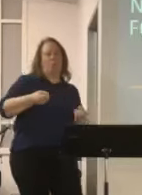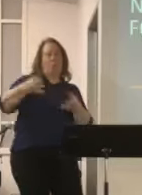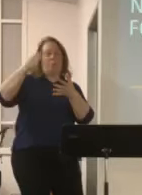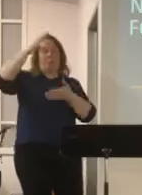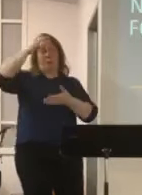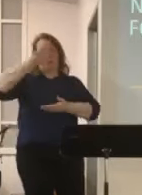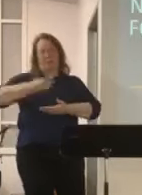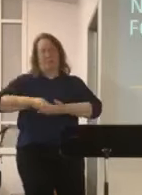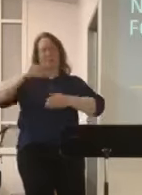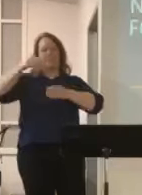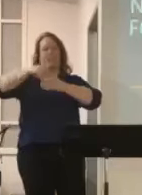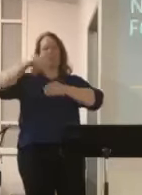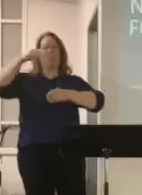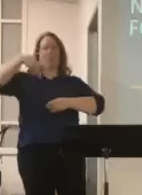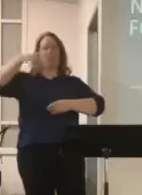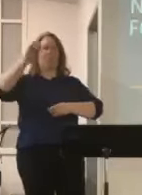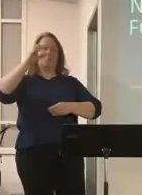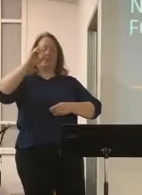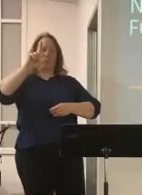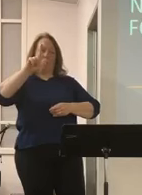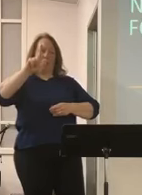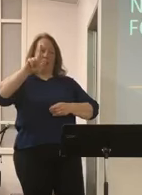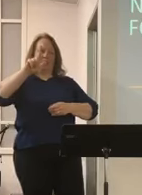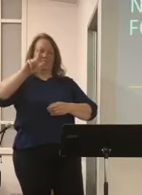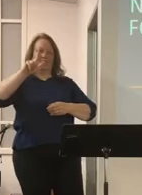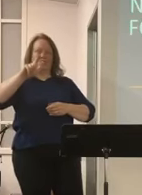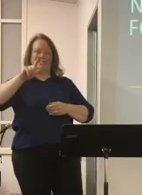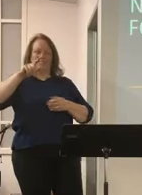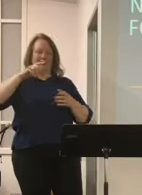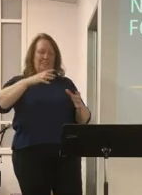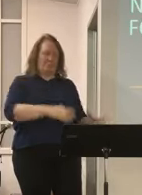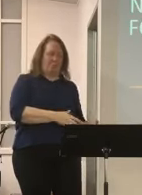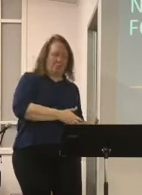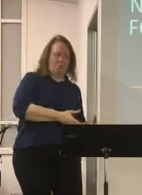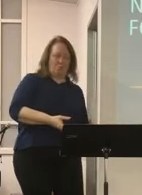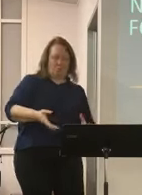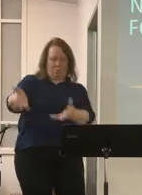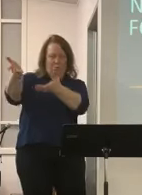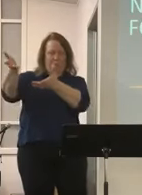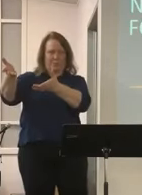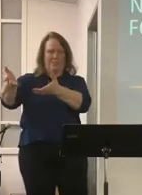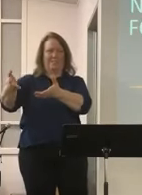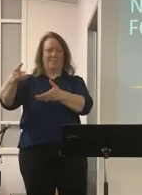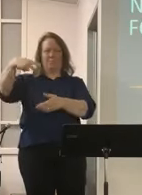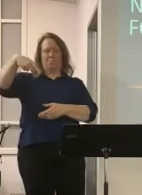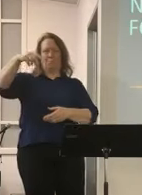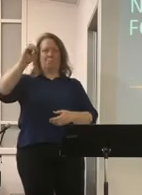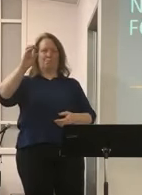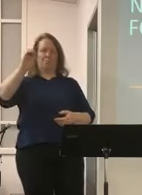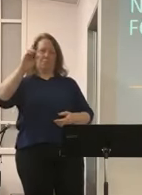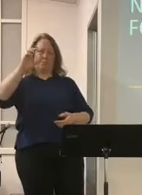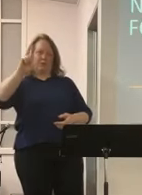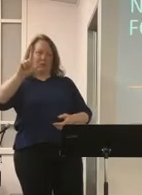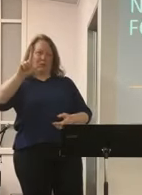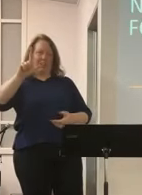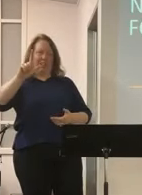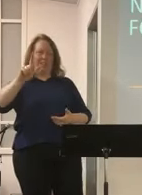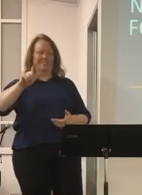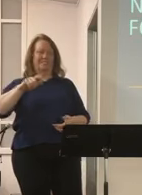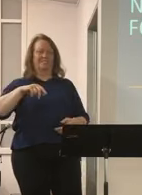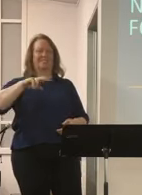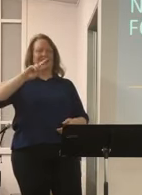to. And so you would grab your first son and you would throw him in a pool. And